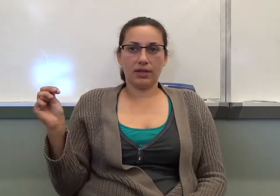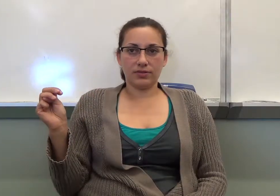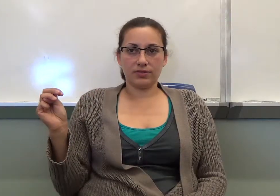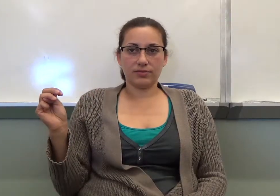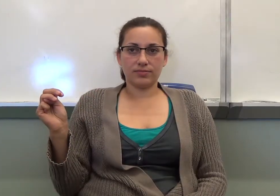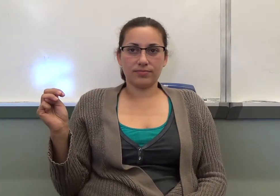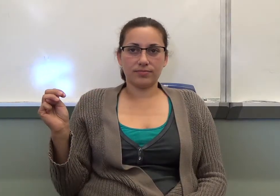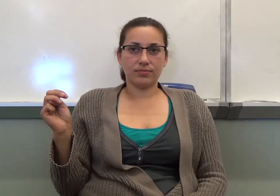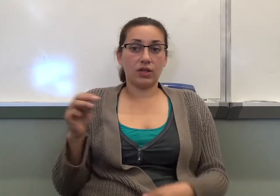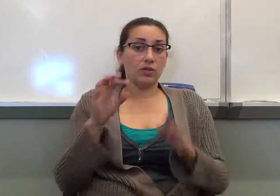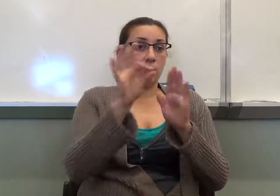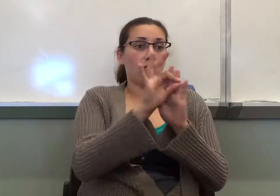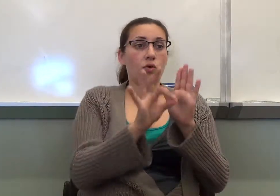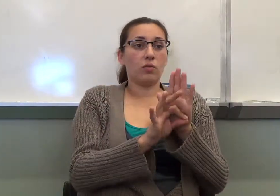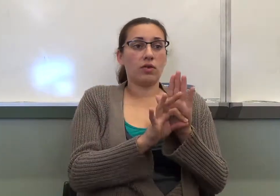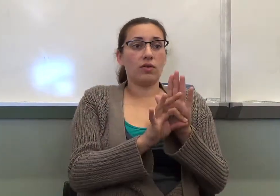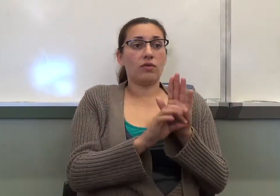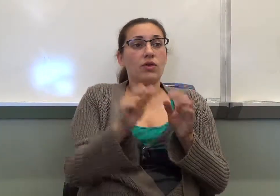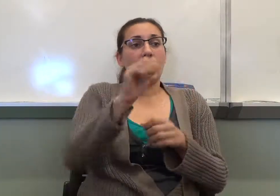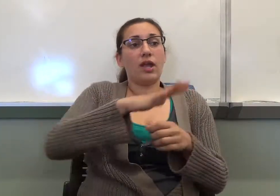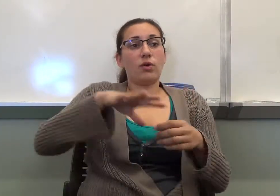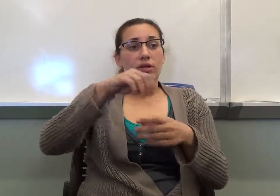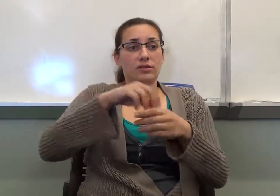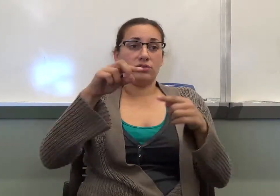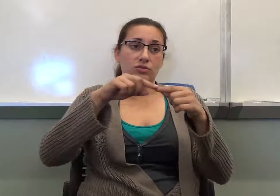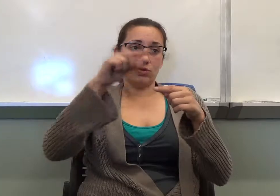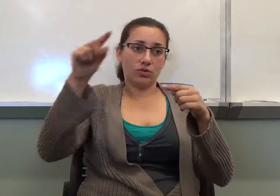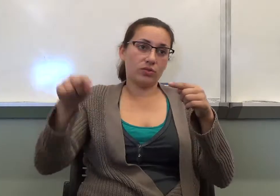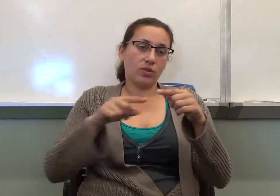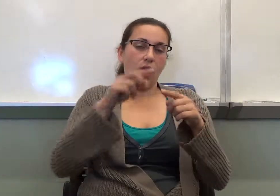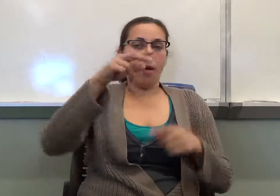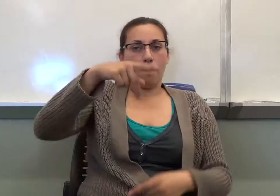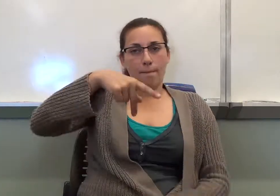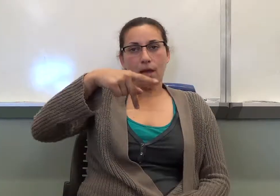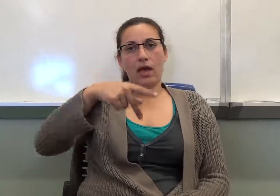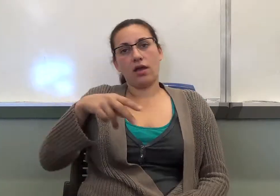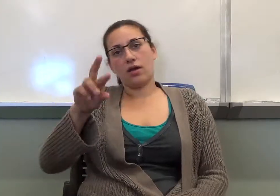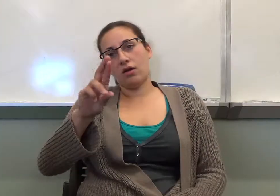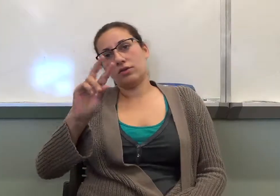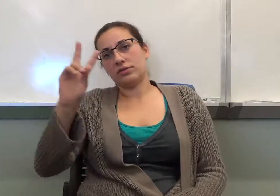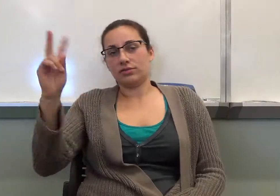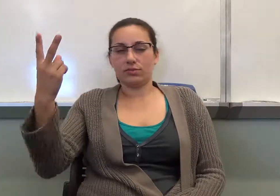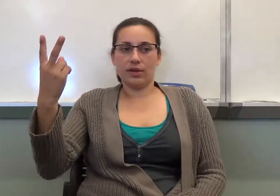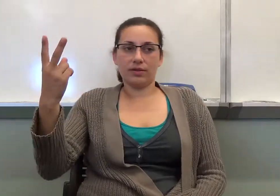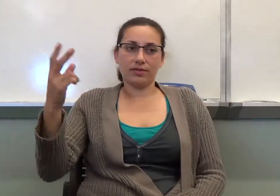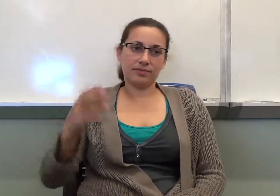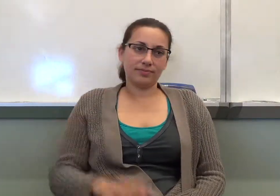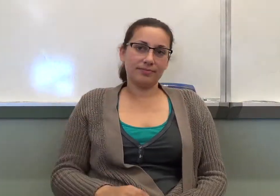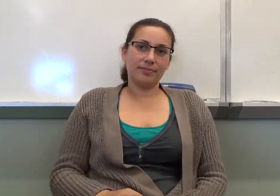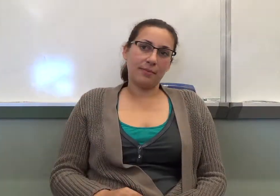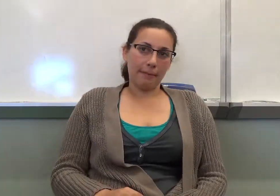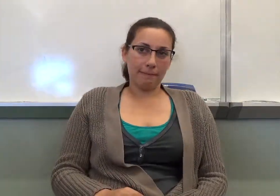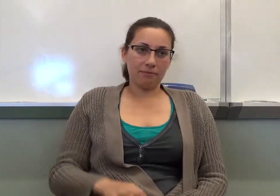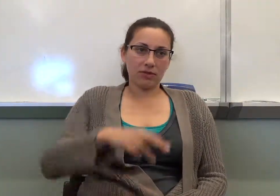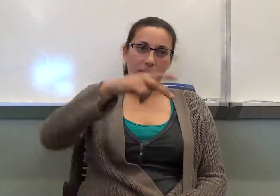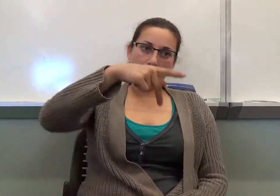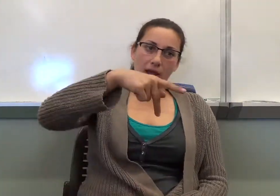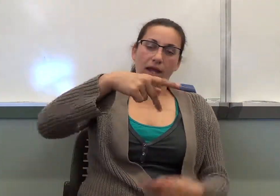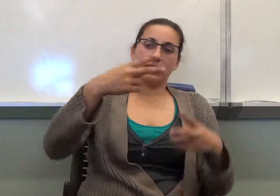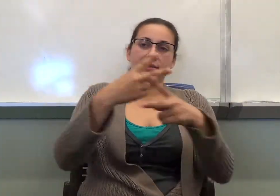the formula for the area of the circle, pi r squared. It's going to be pi times 3 squared. And that's the